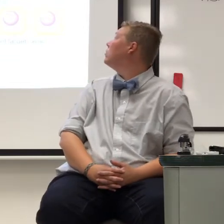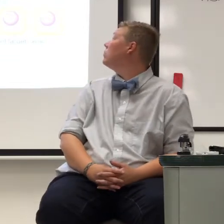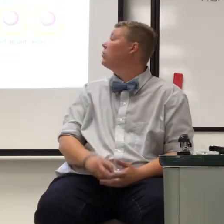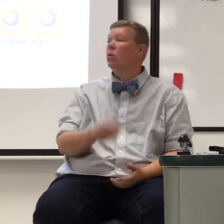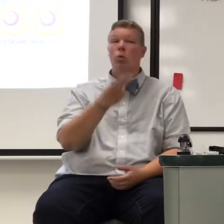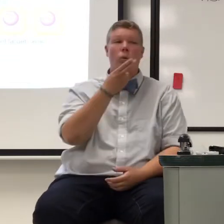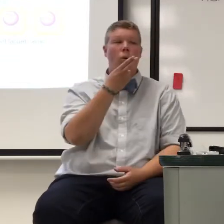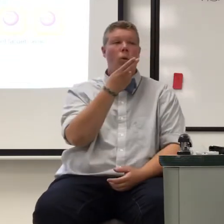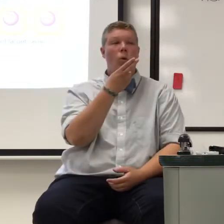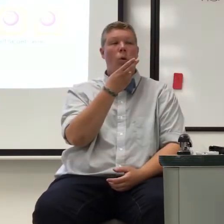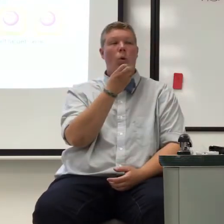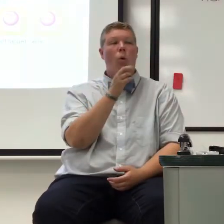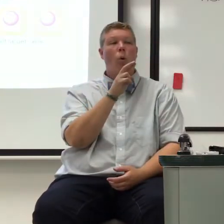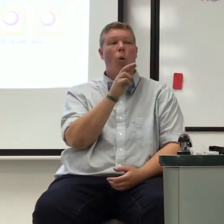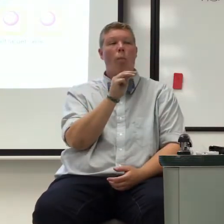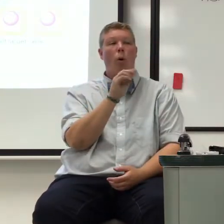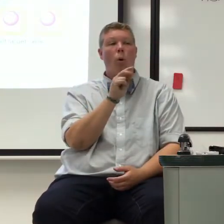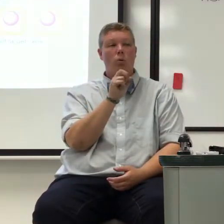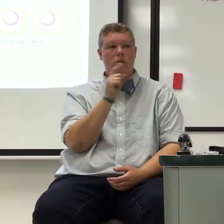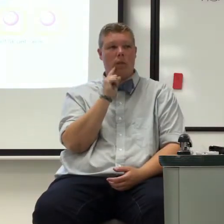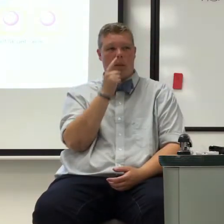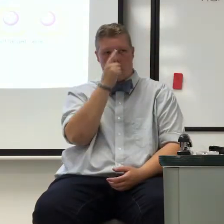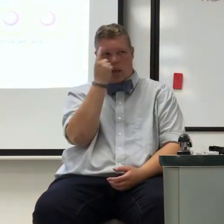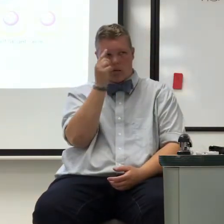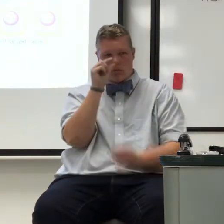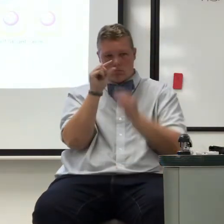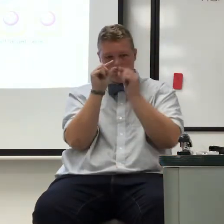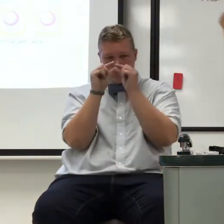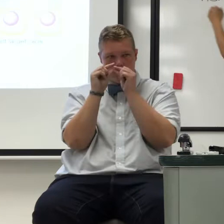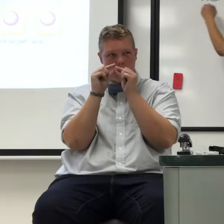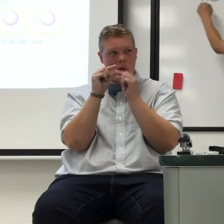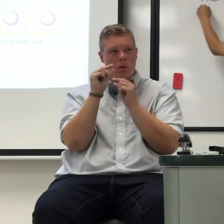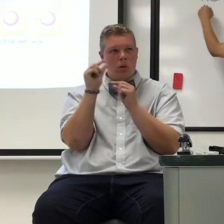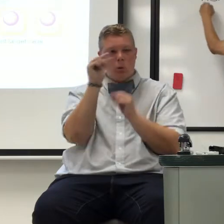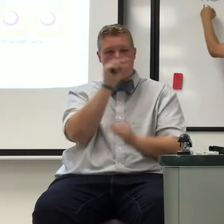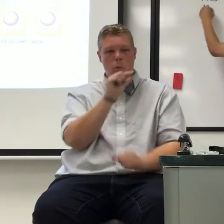Hormones travel to specific target organs.